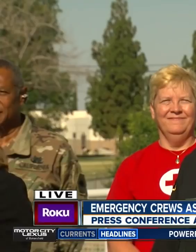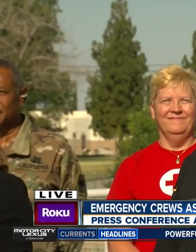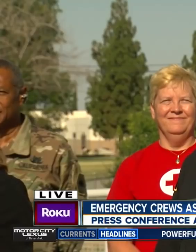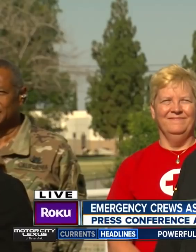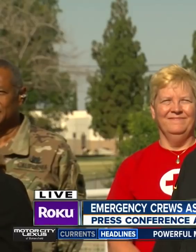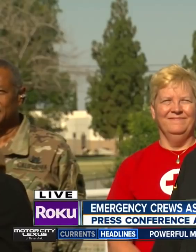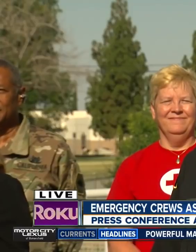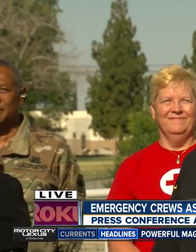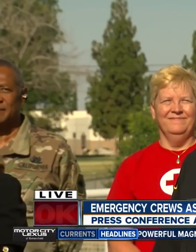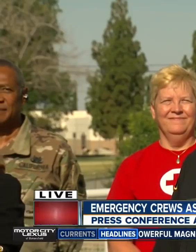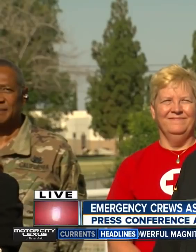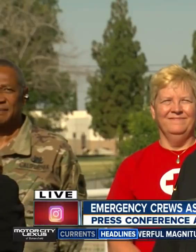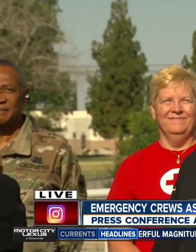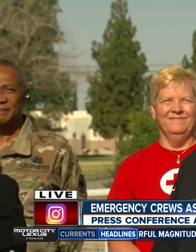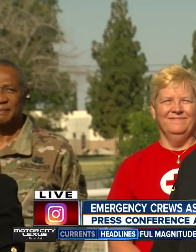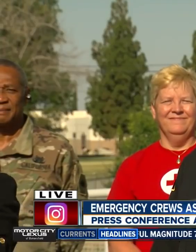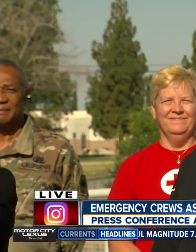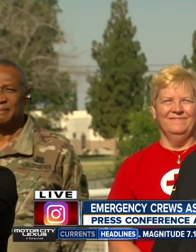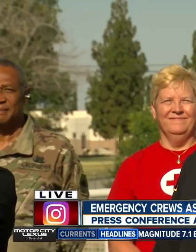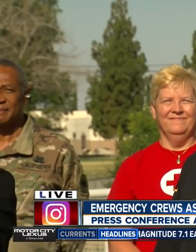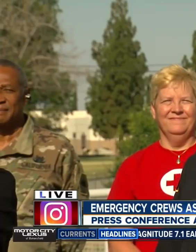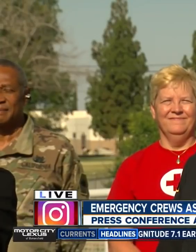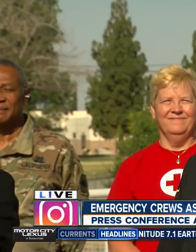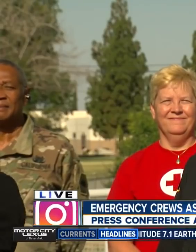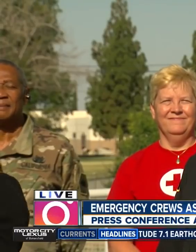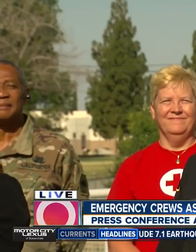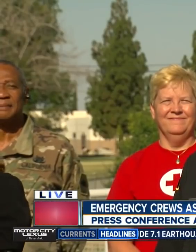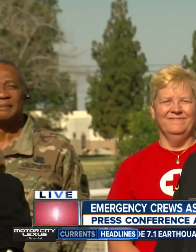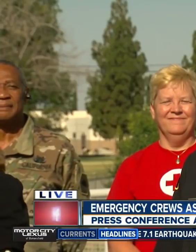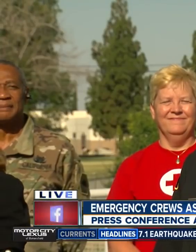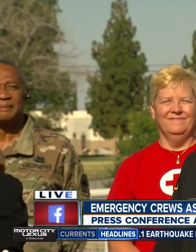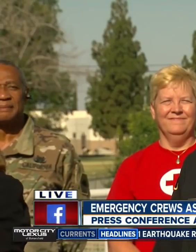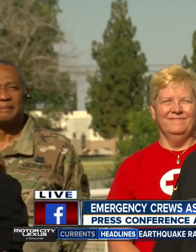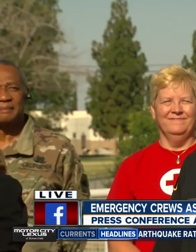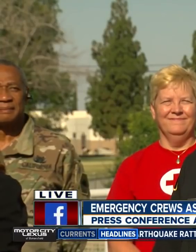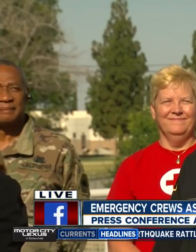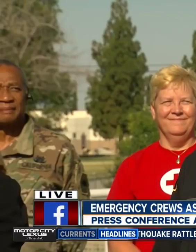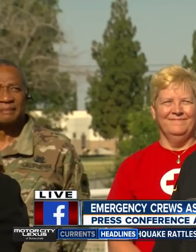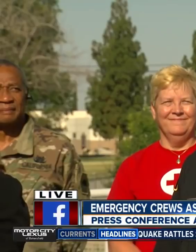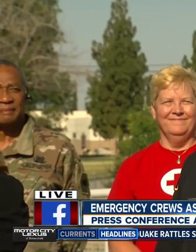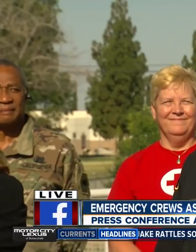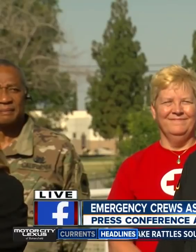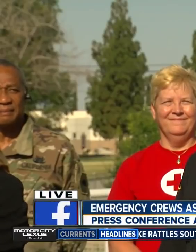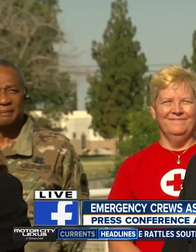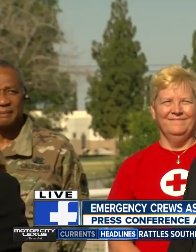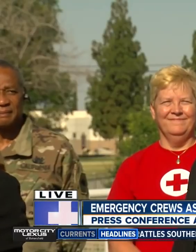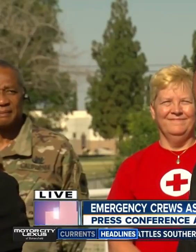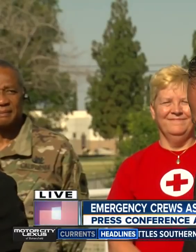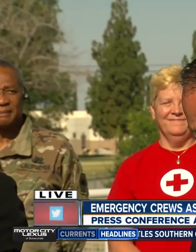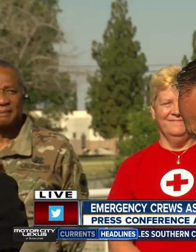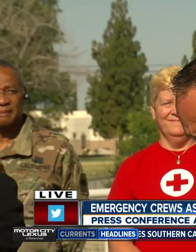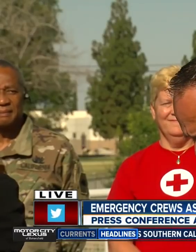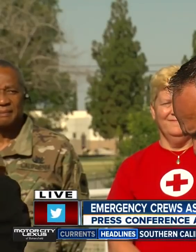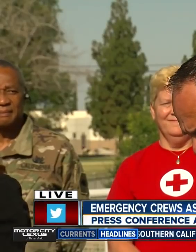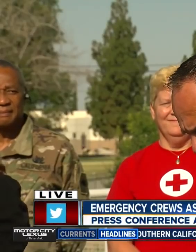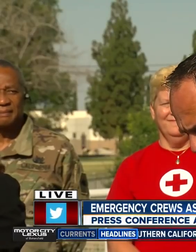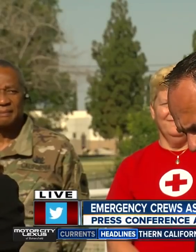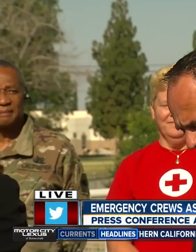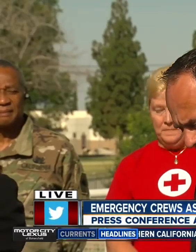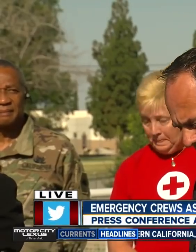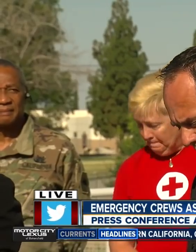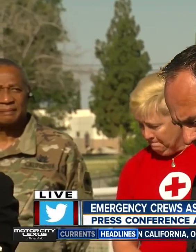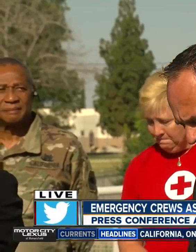people in place out in Ridgecrest, and all of our fire stations are staffed right now. We've got multiple agencies, and I'm just going to read